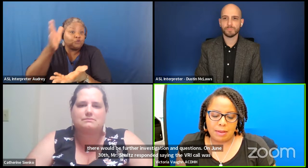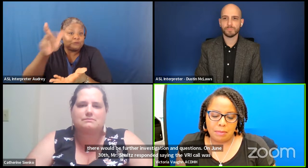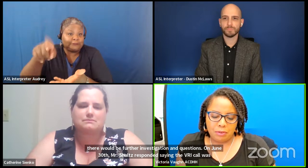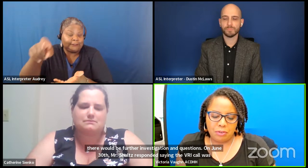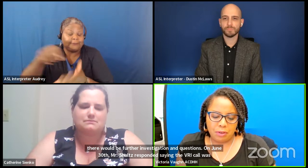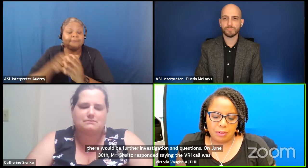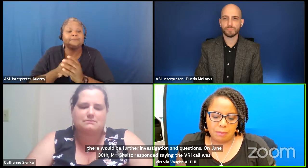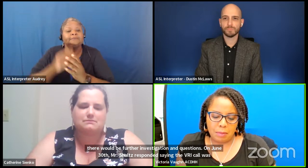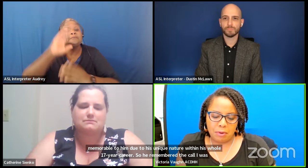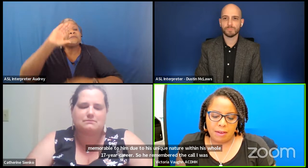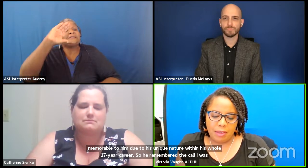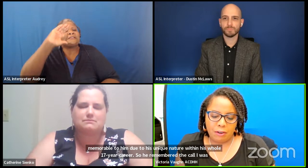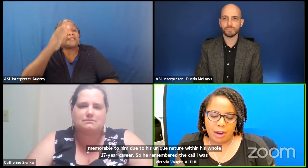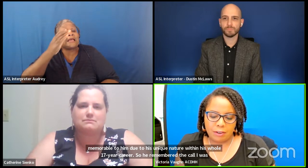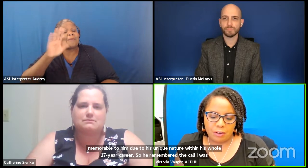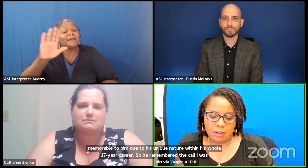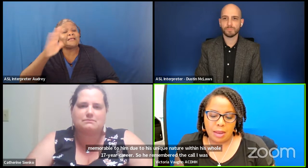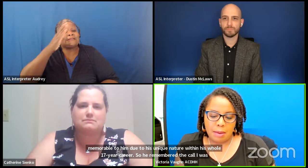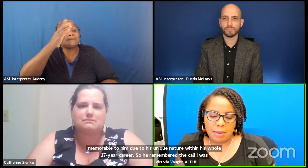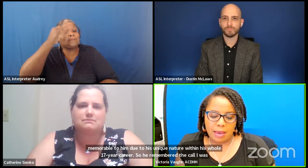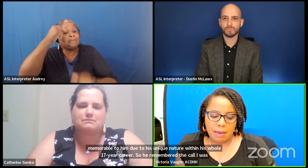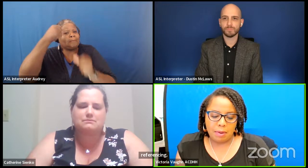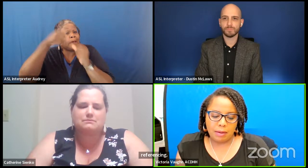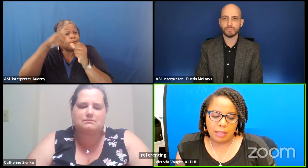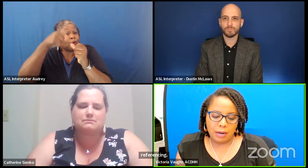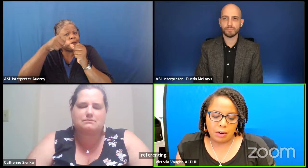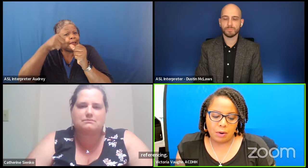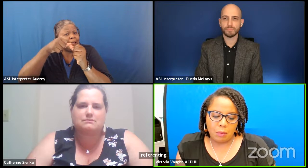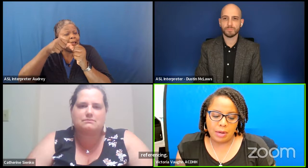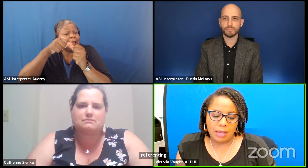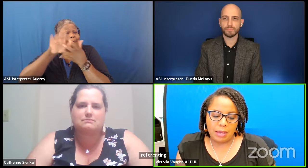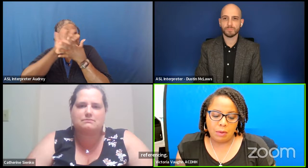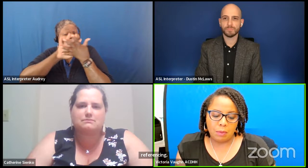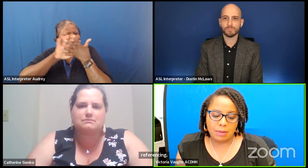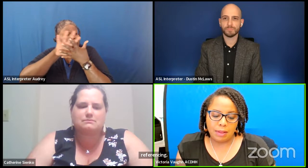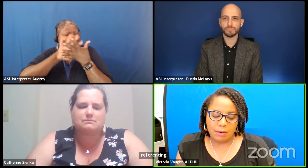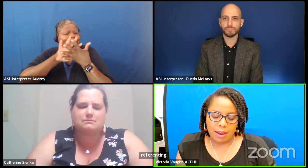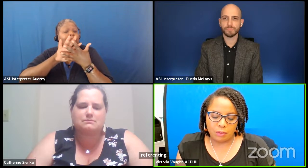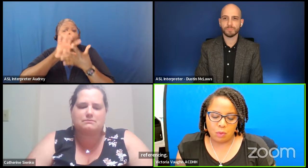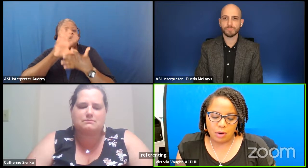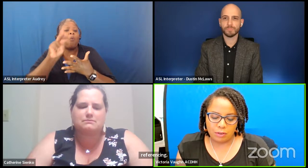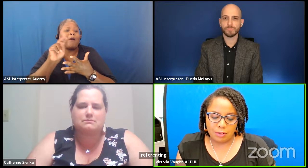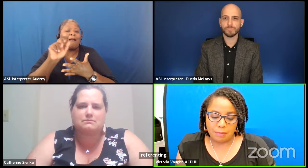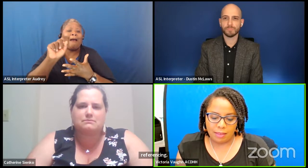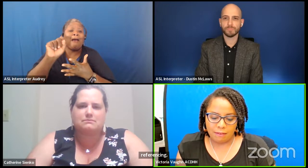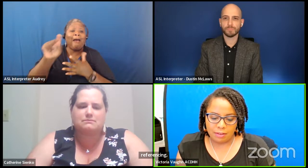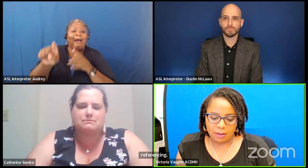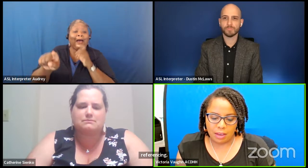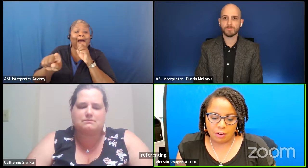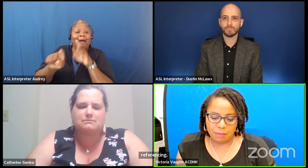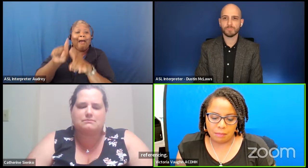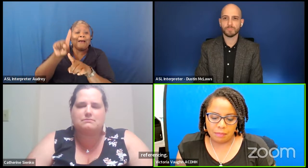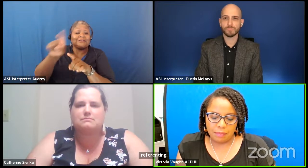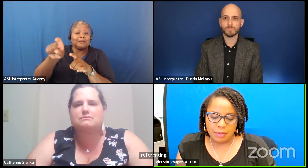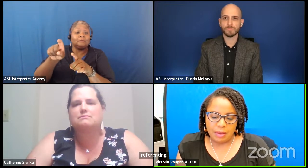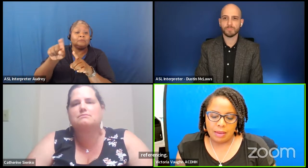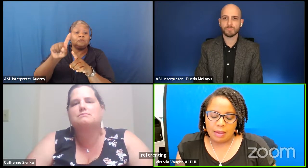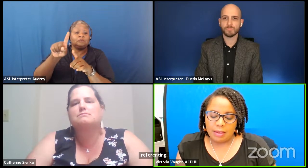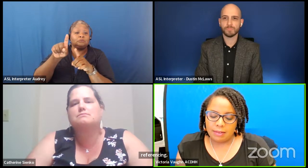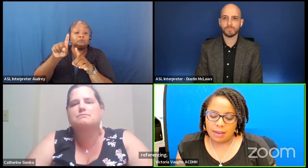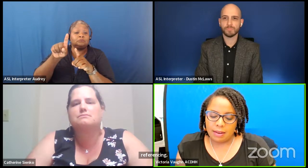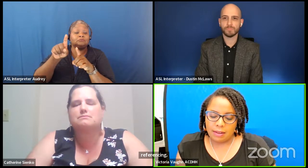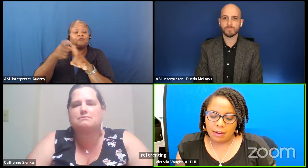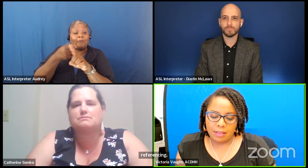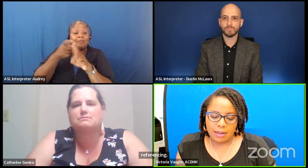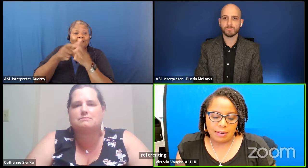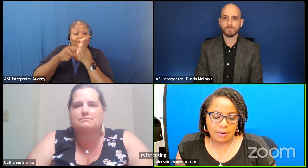However, it seems that Mr. Schultz's memory of the interaction became unclear when he was later asked questions by the investigator.